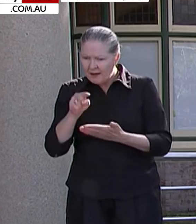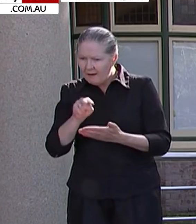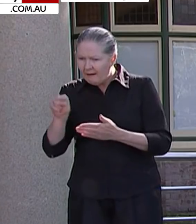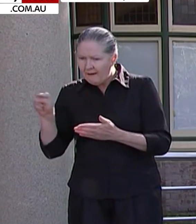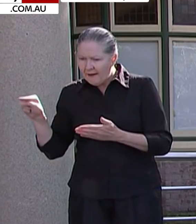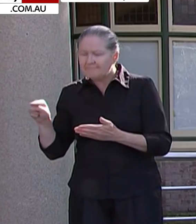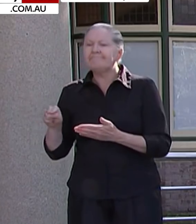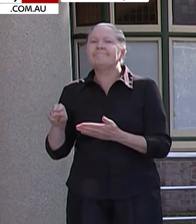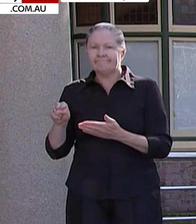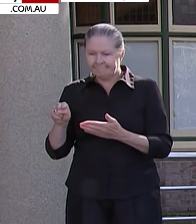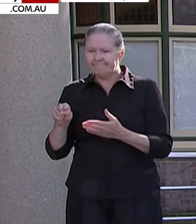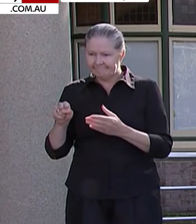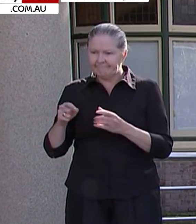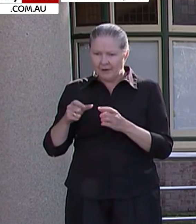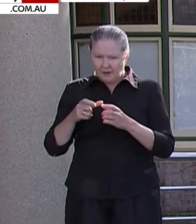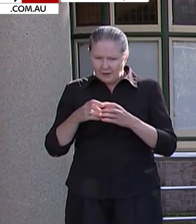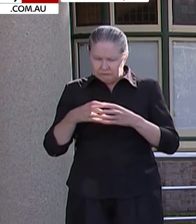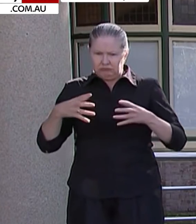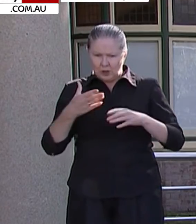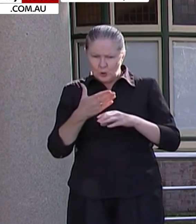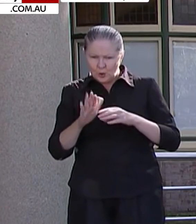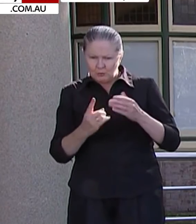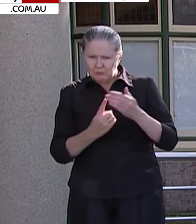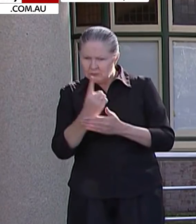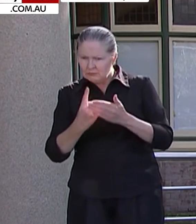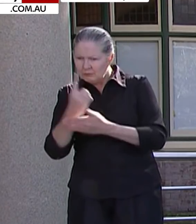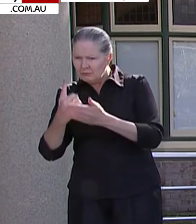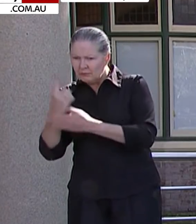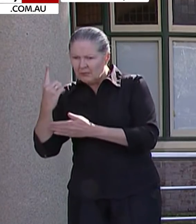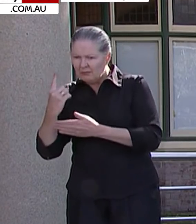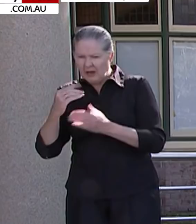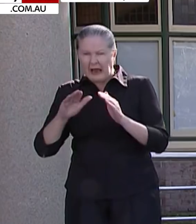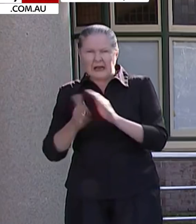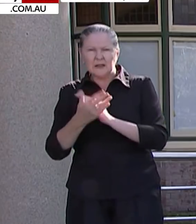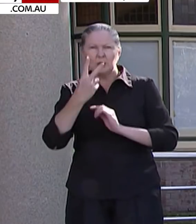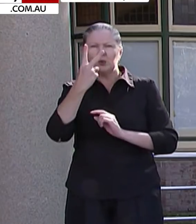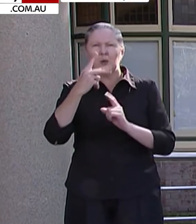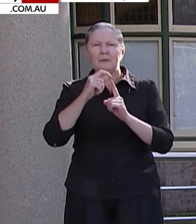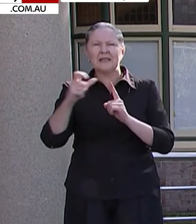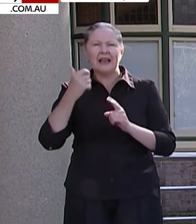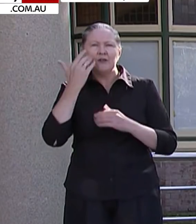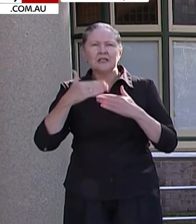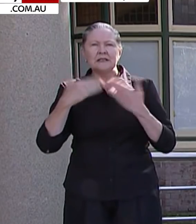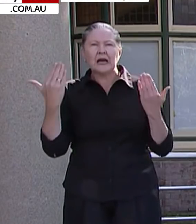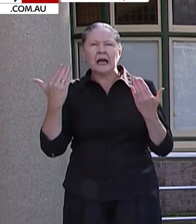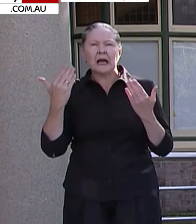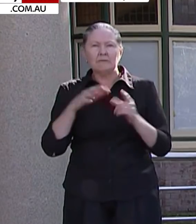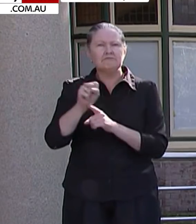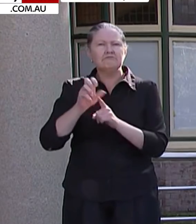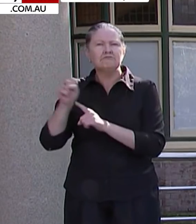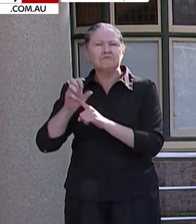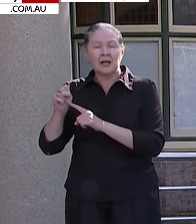consistent growth in new cases of below 2% a day. What that means is that we